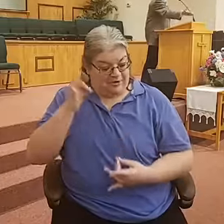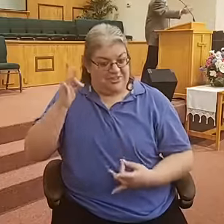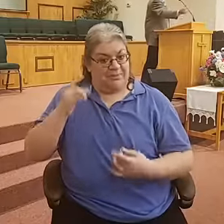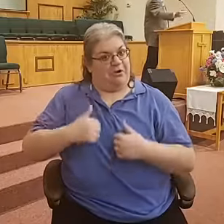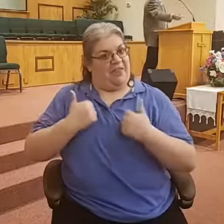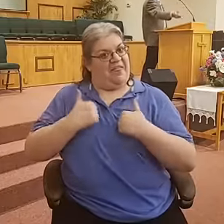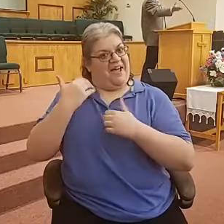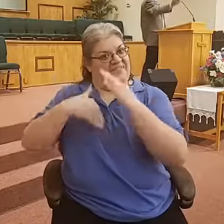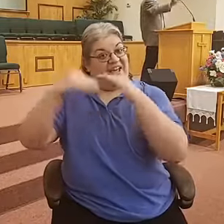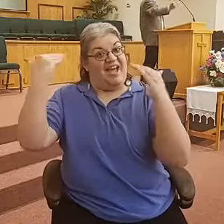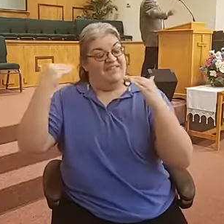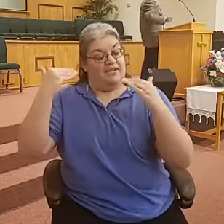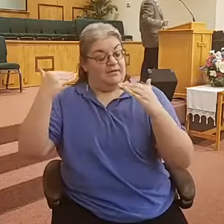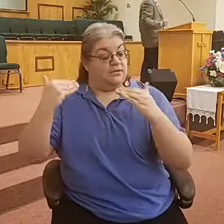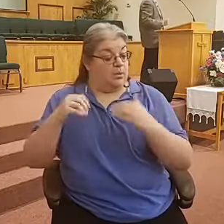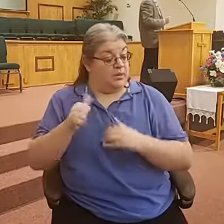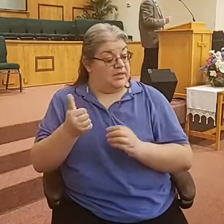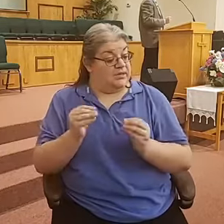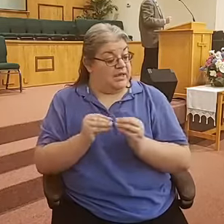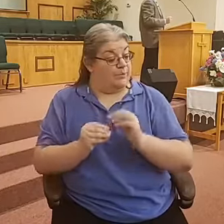give Job 10 more was a double.